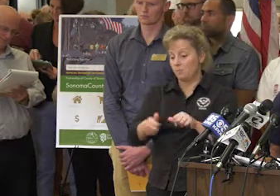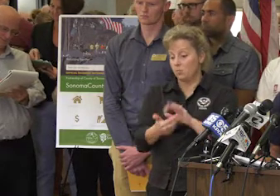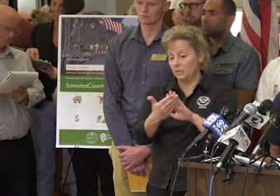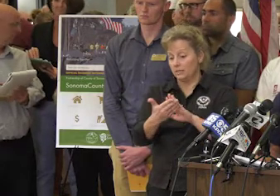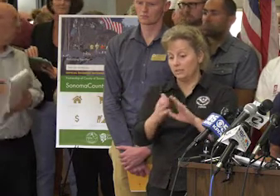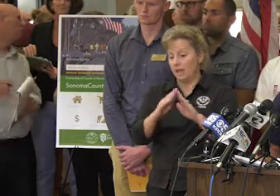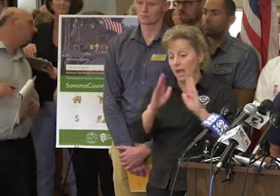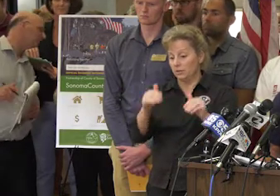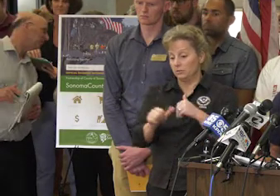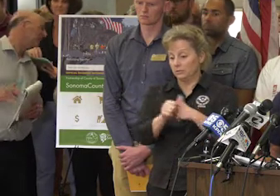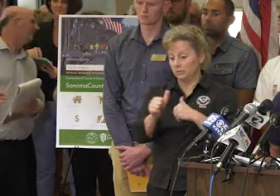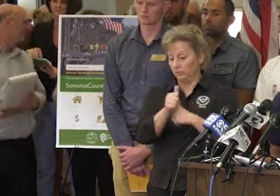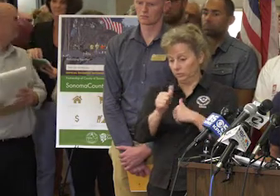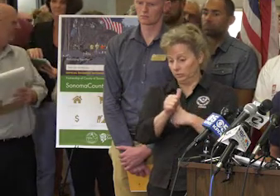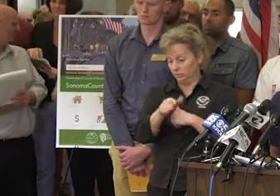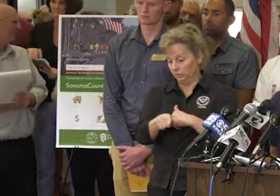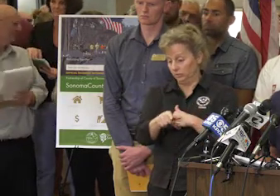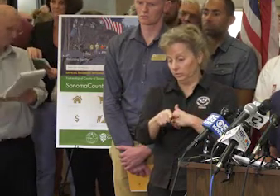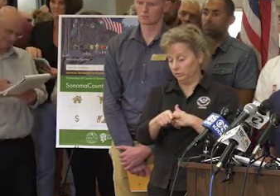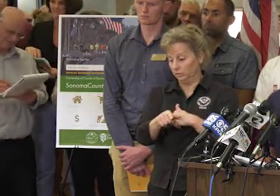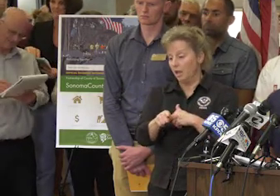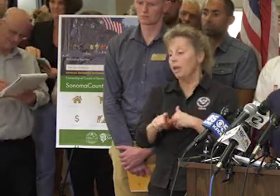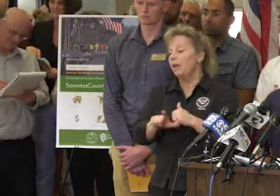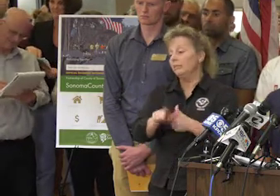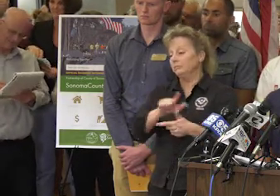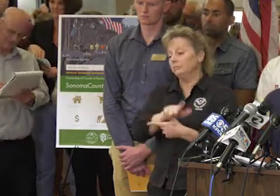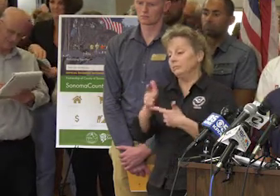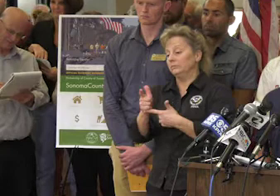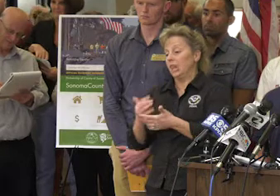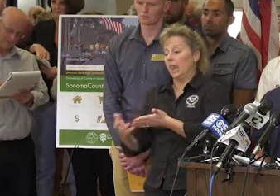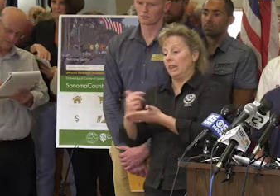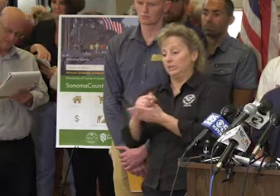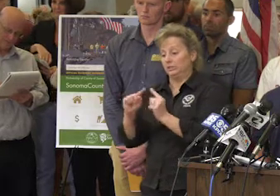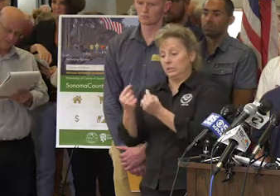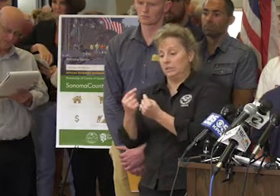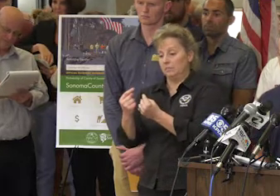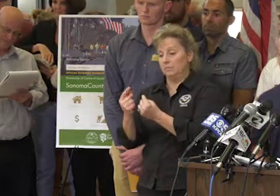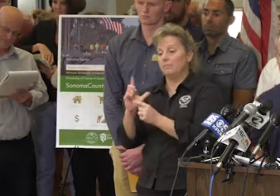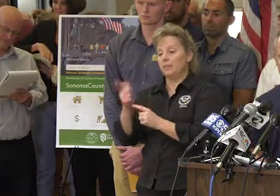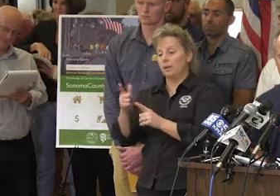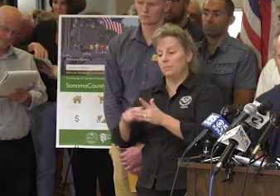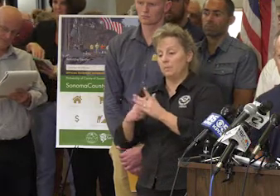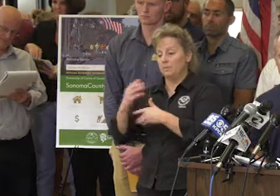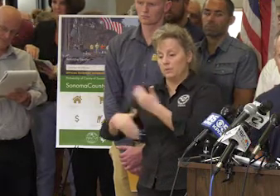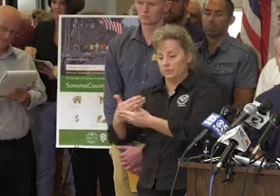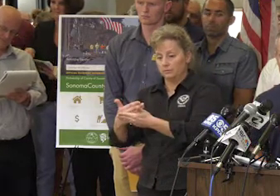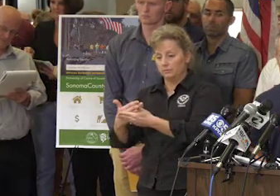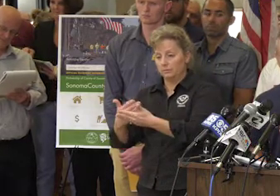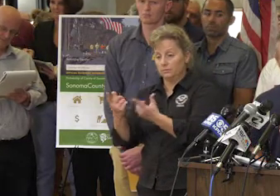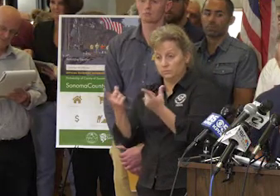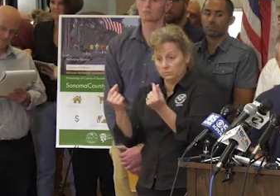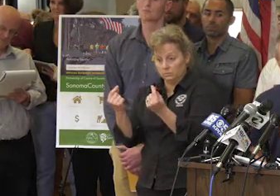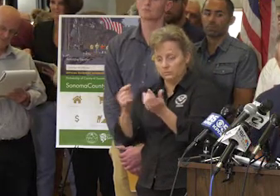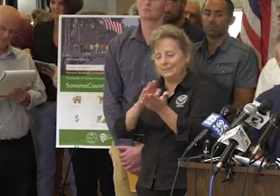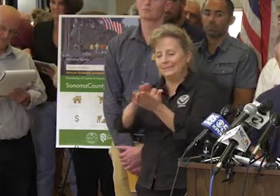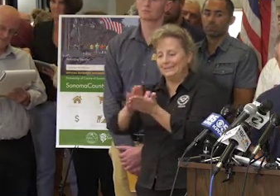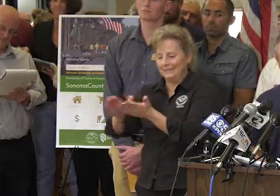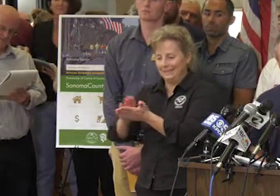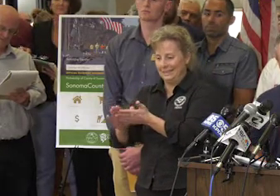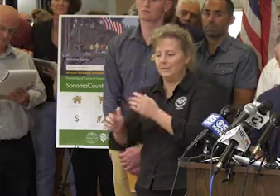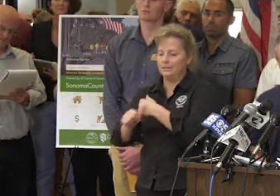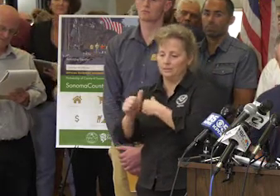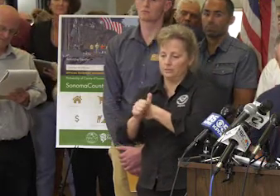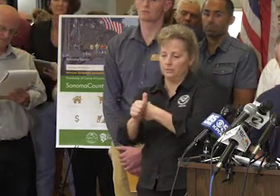of household hazardous waste, our collection teams will follow shortly behind and will begin the process of actually physically removing the